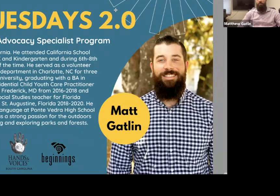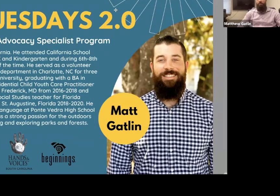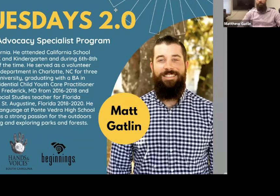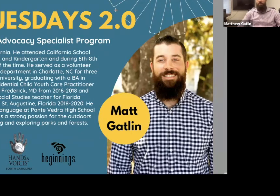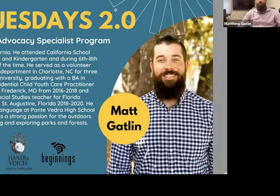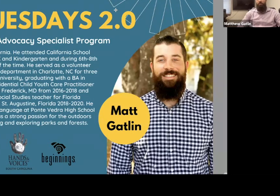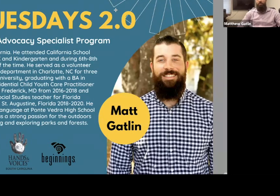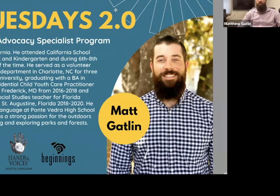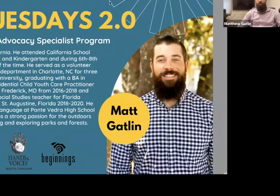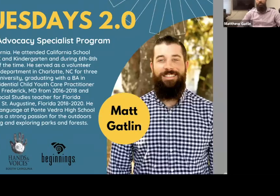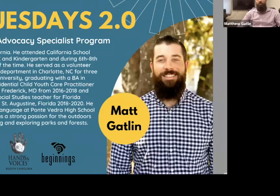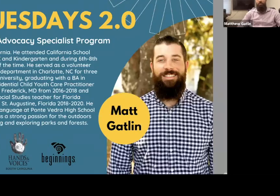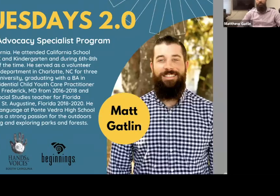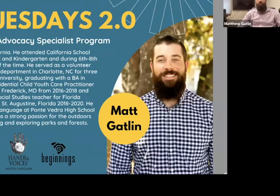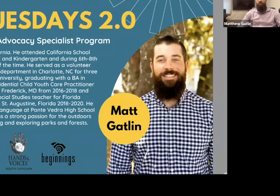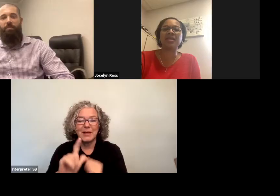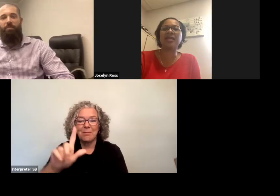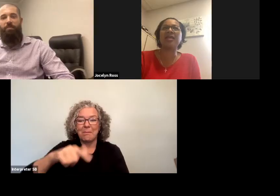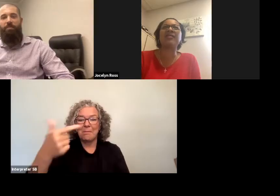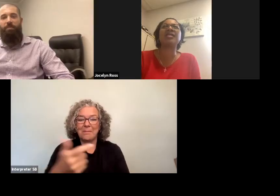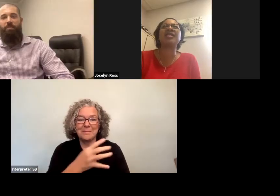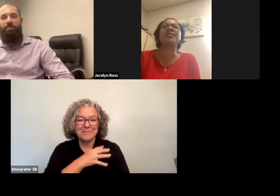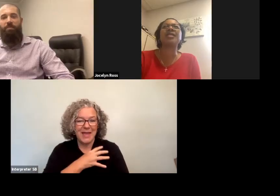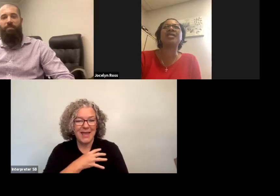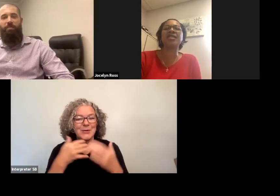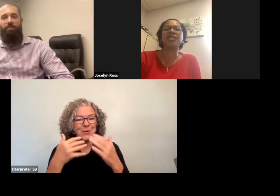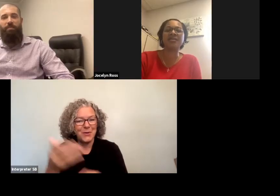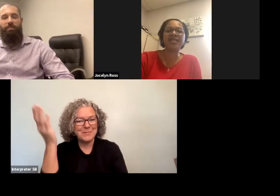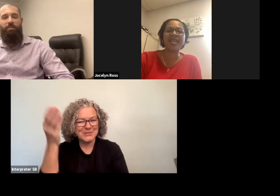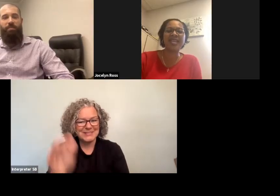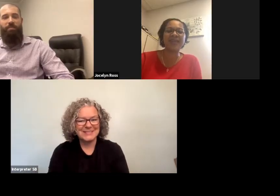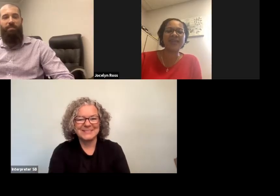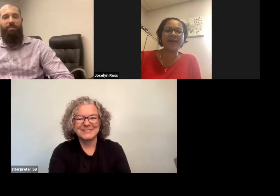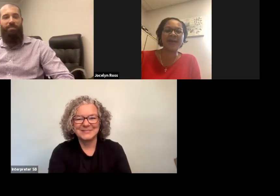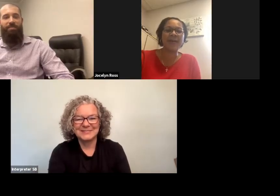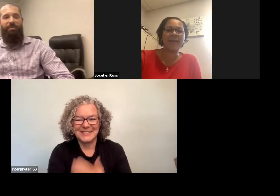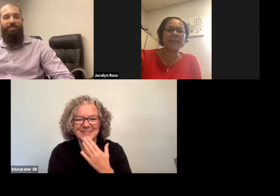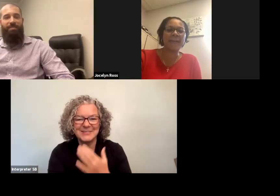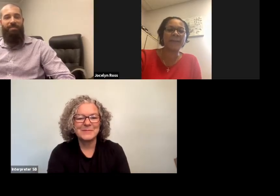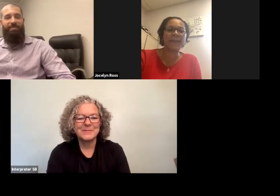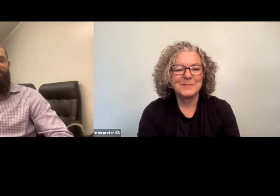But right now, I'm going to turn it over to Matt to give us his presentation. Thank you.